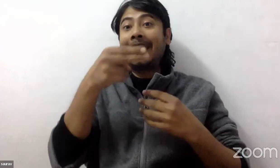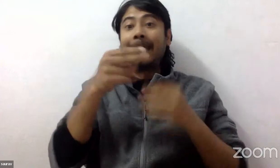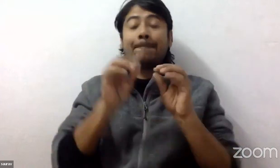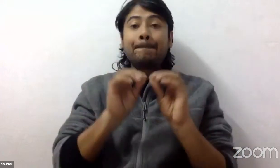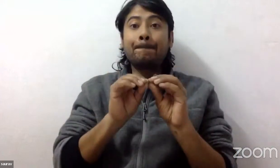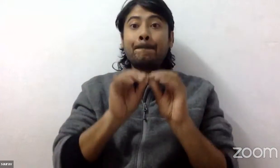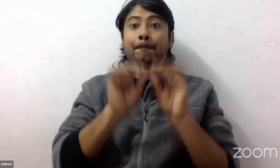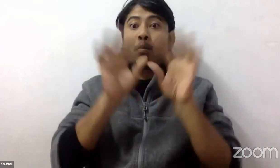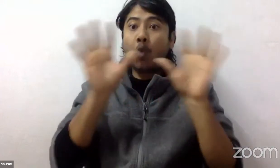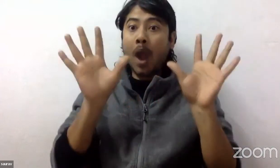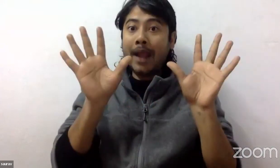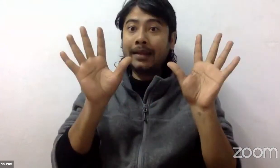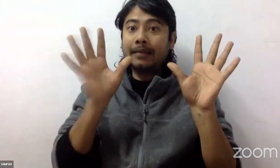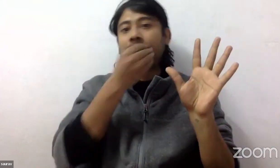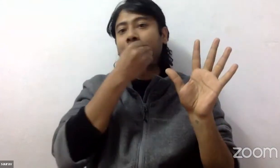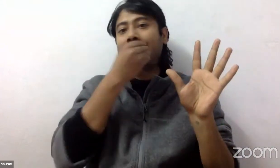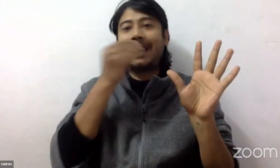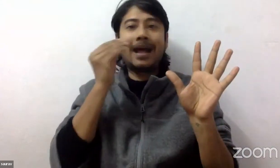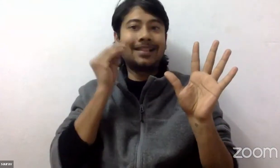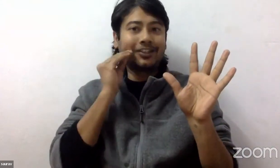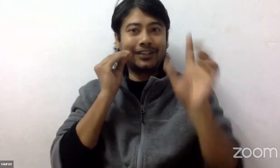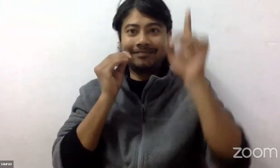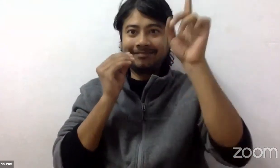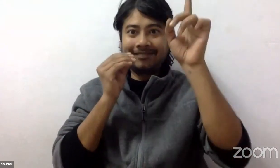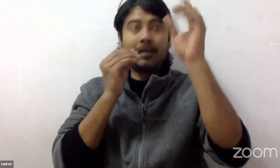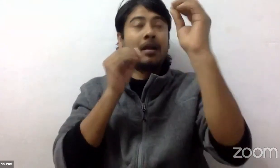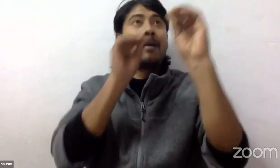It starts shrinking. This is known as dark fortnight.